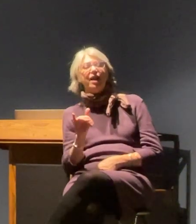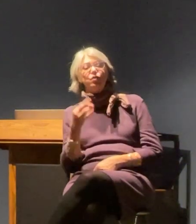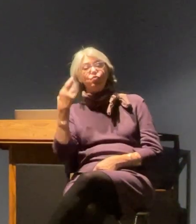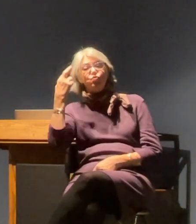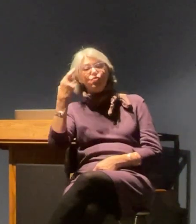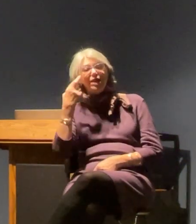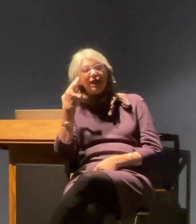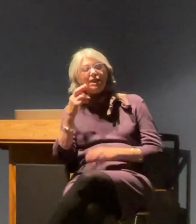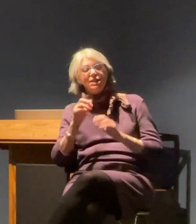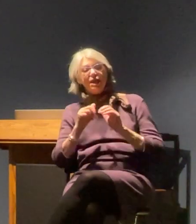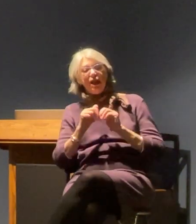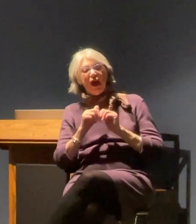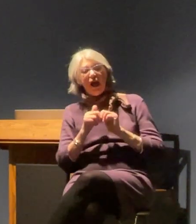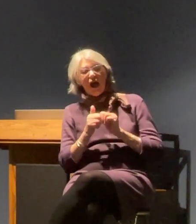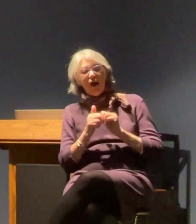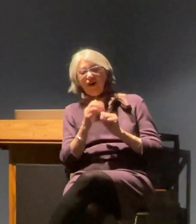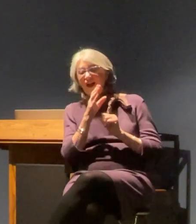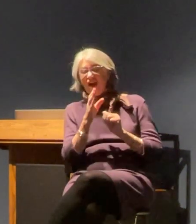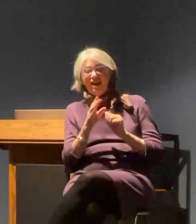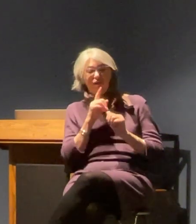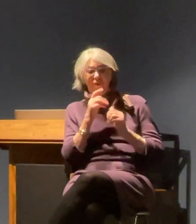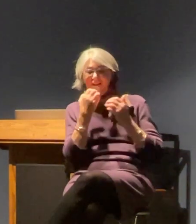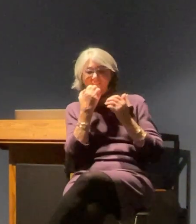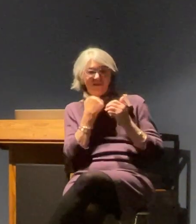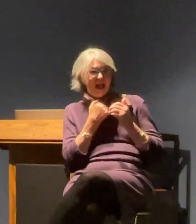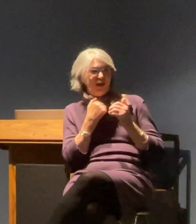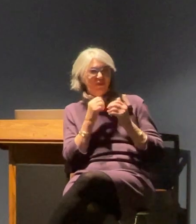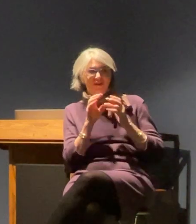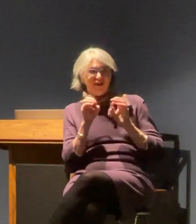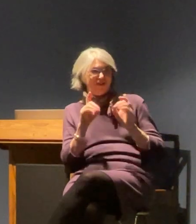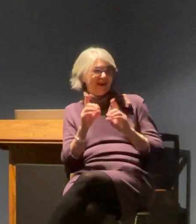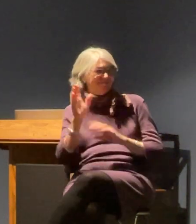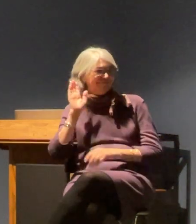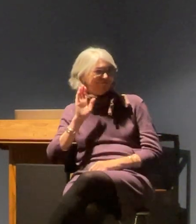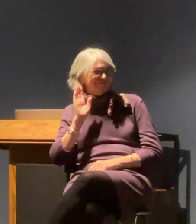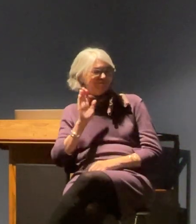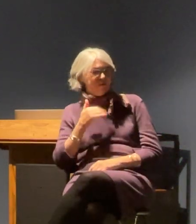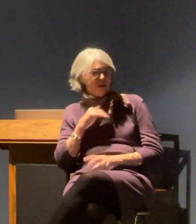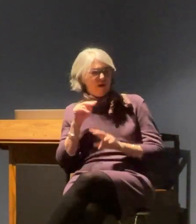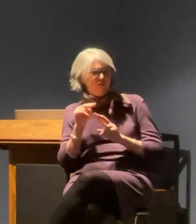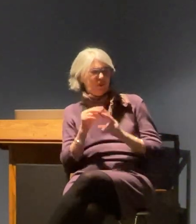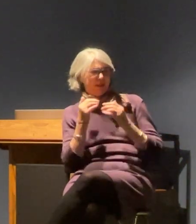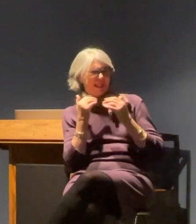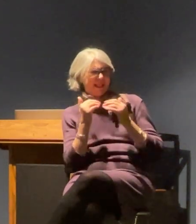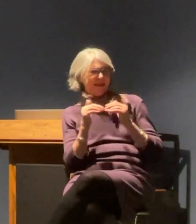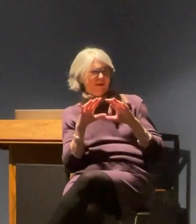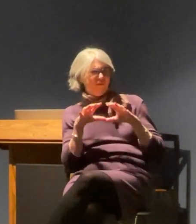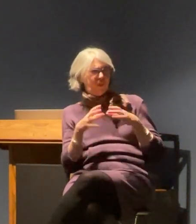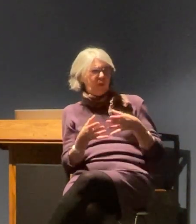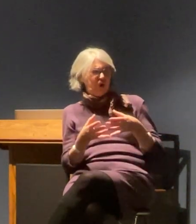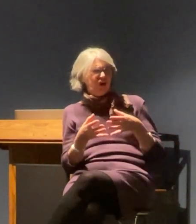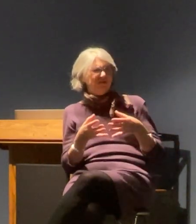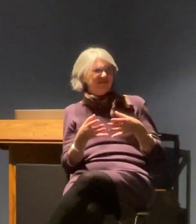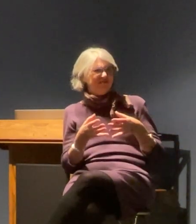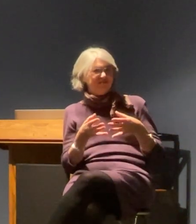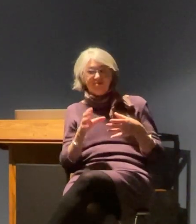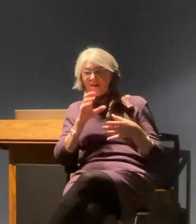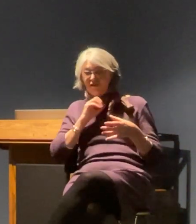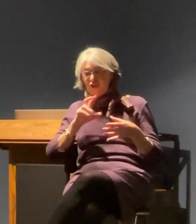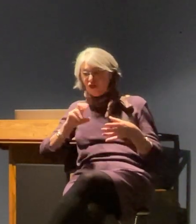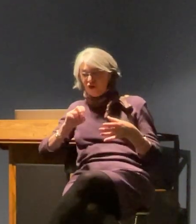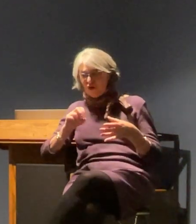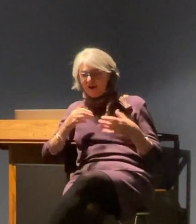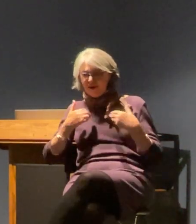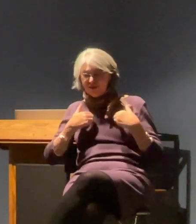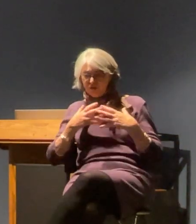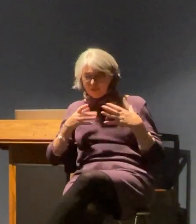realizing how I never really valued education, right? And how my view was so limited of the world, right? At 30 years old, having